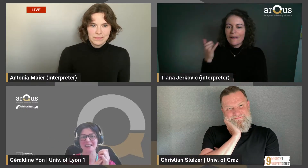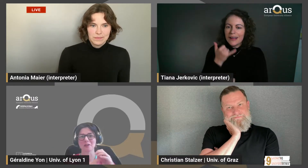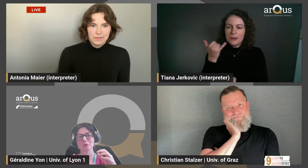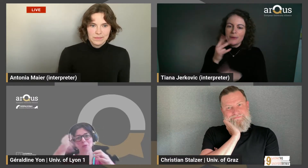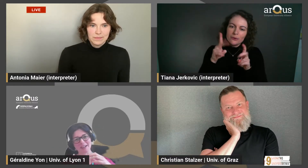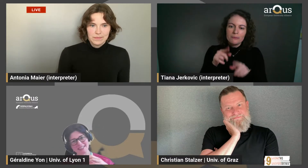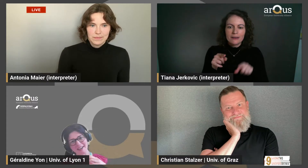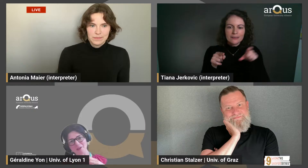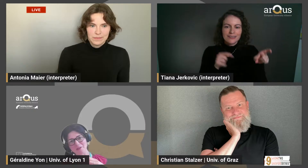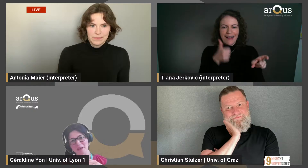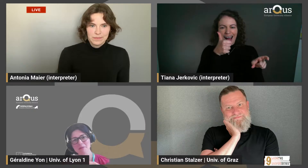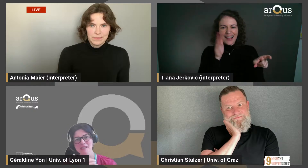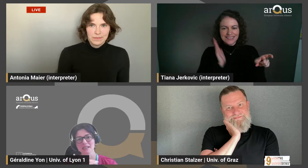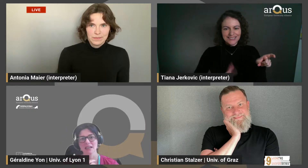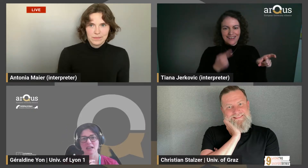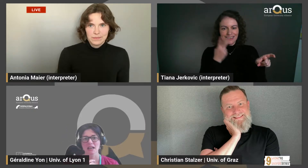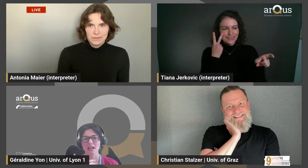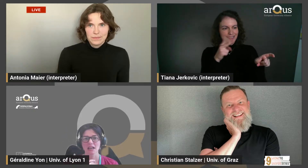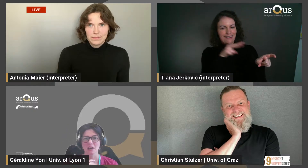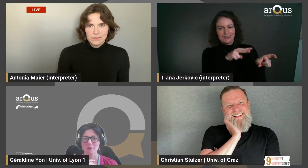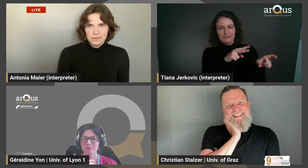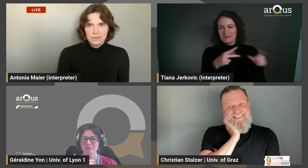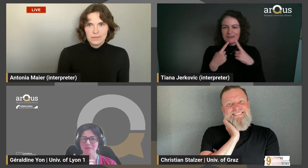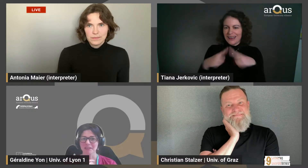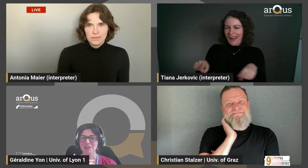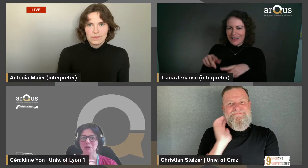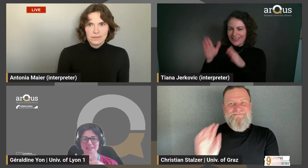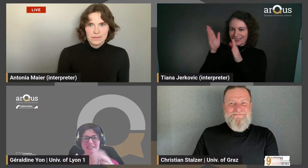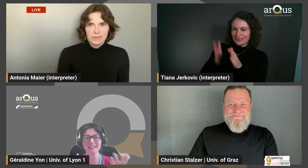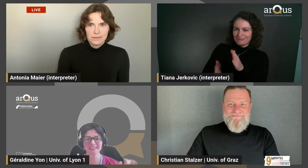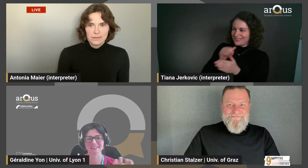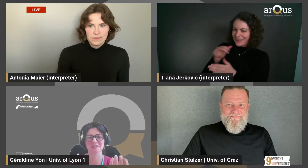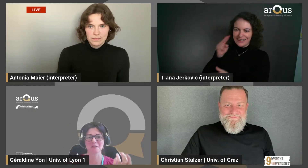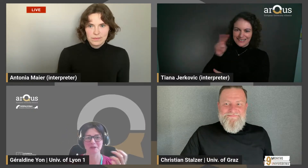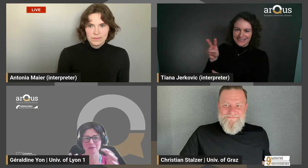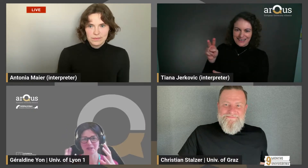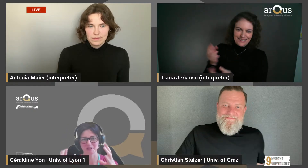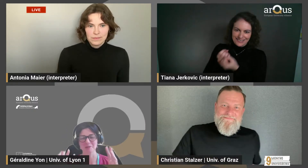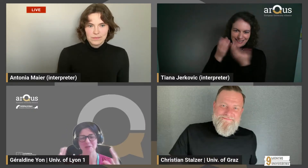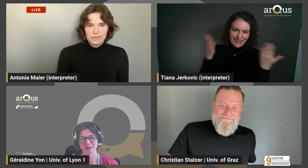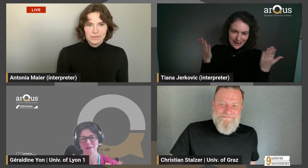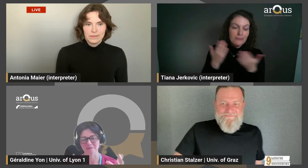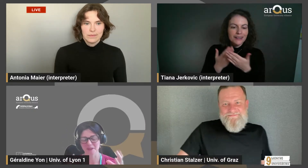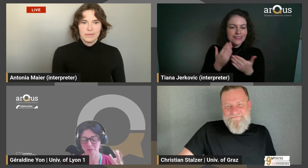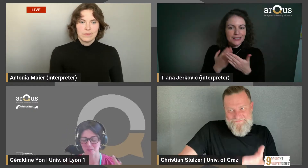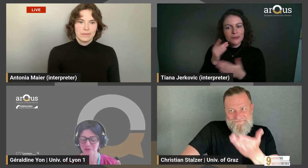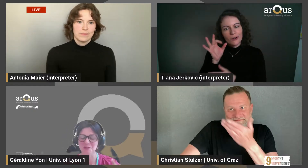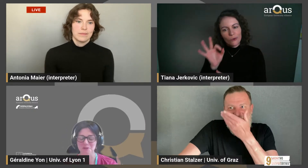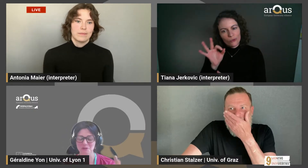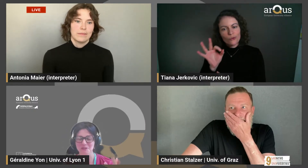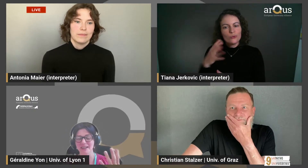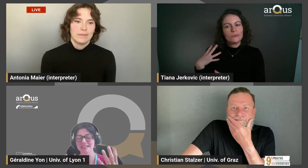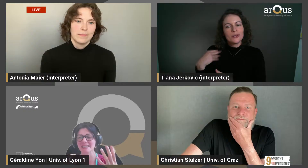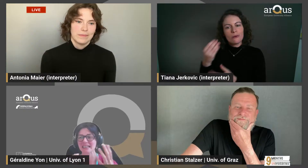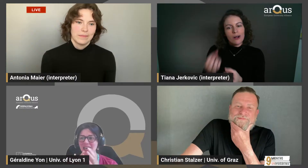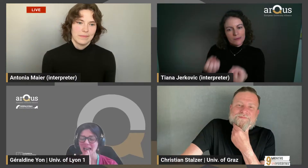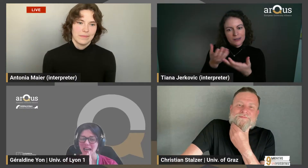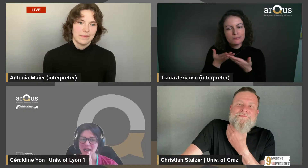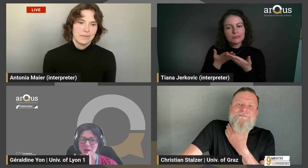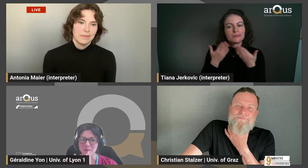things and not the bright side of them. So that's a very good point to say